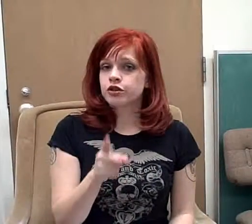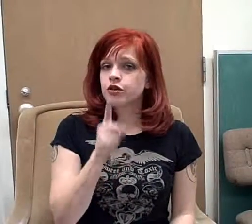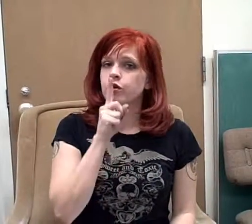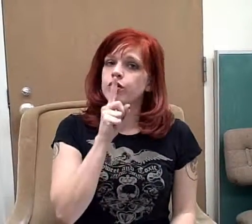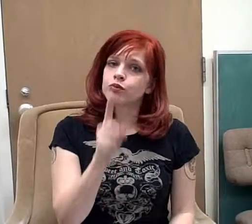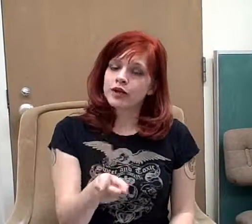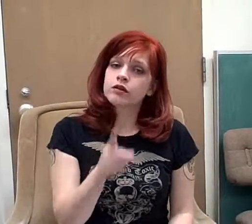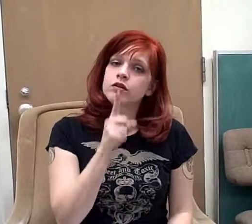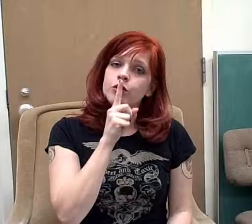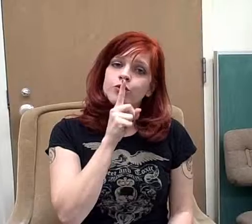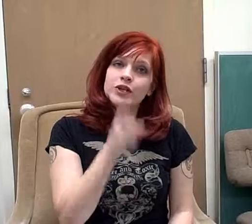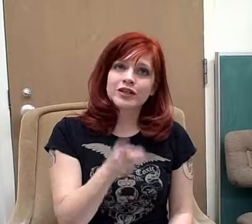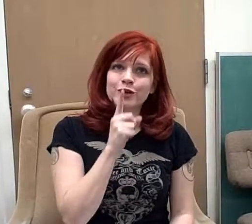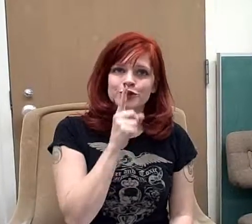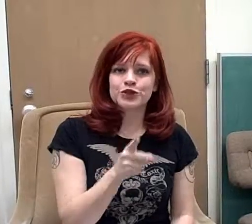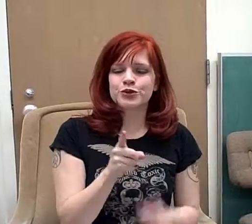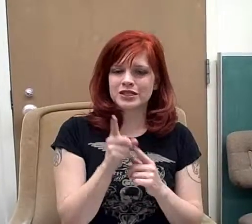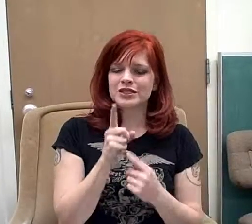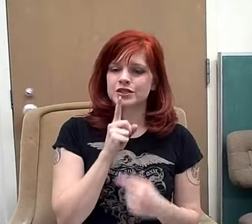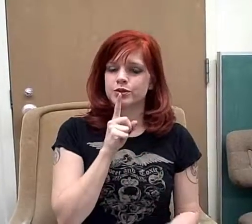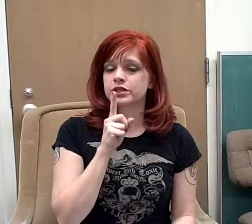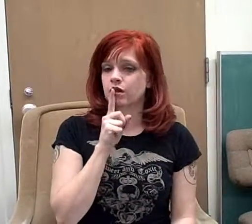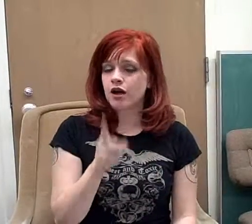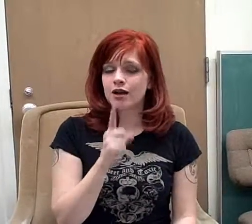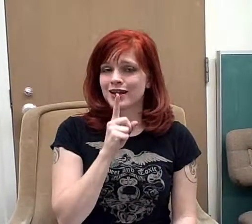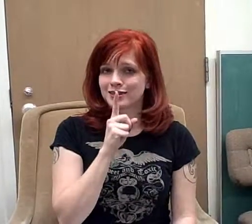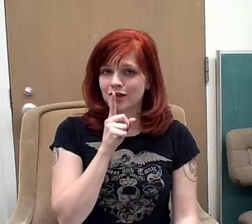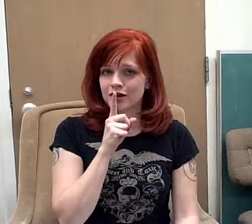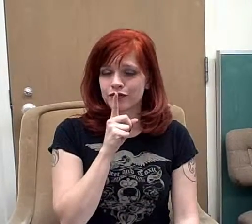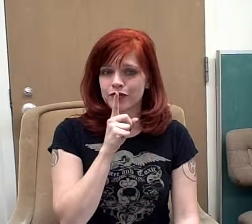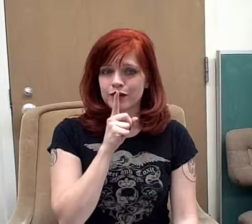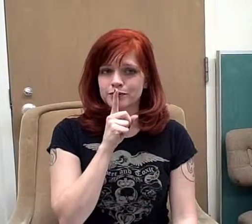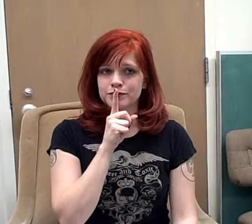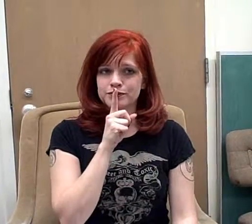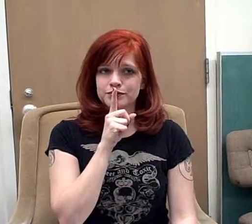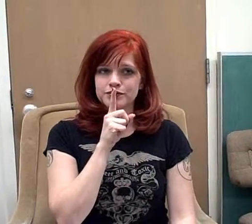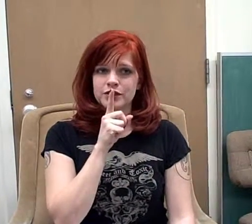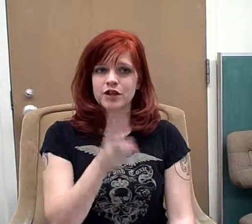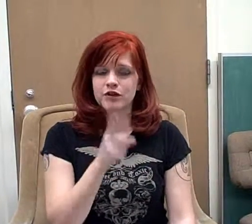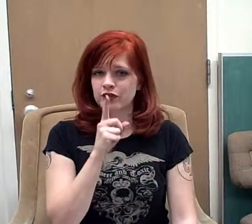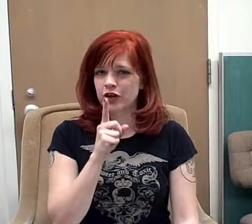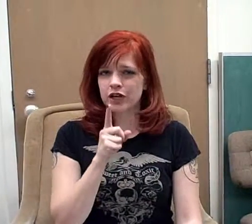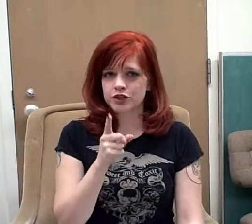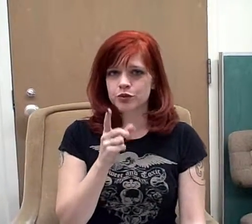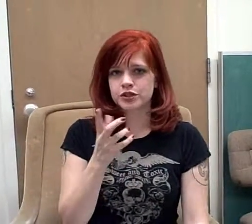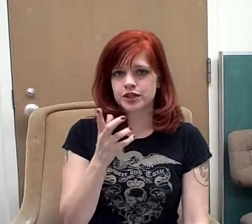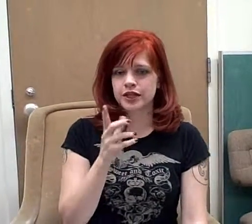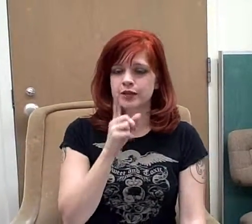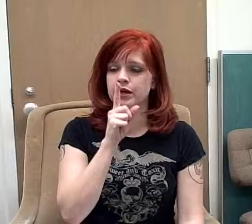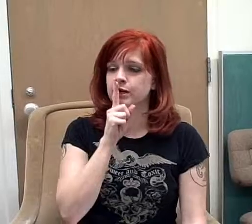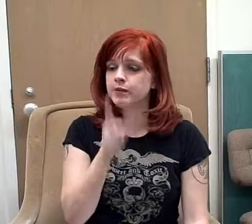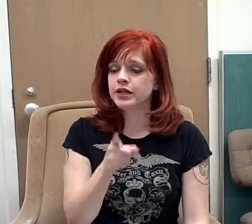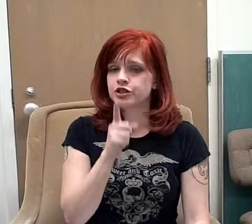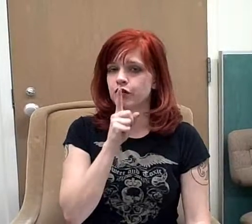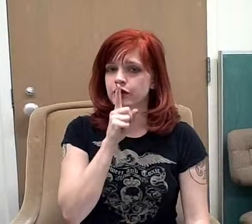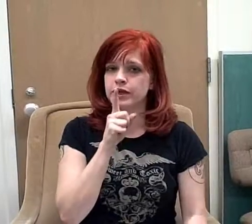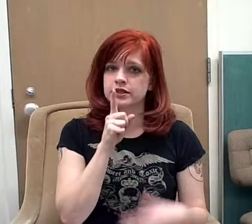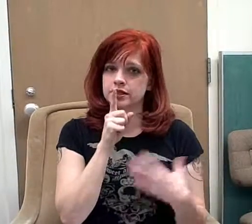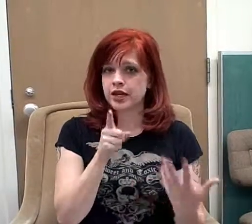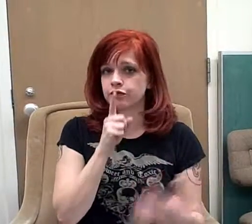Sure or real or really or true, this is used a lot and has a lot of different English words that it can be, but it generally means a state of